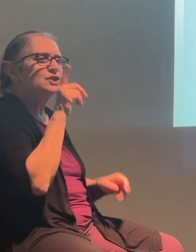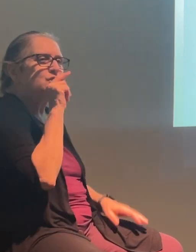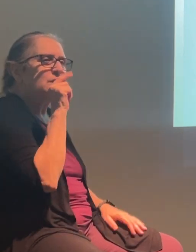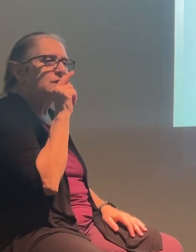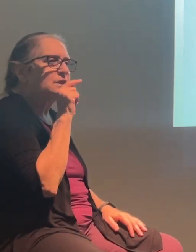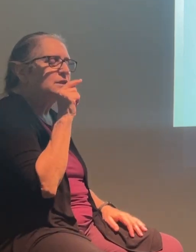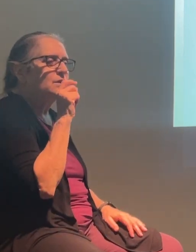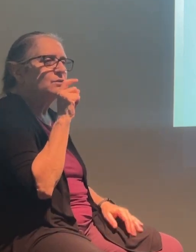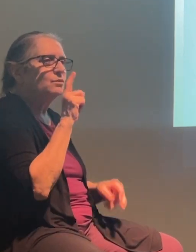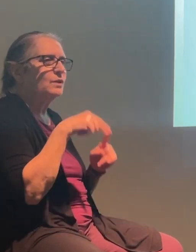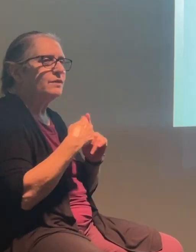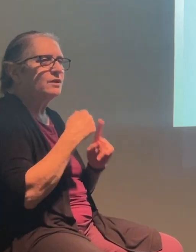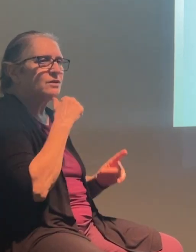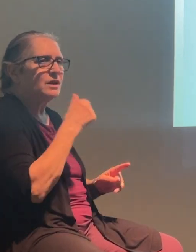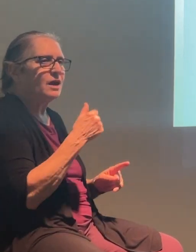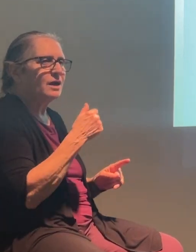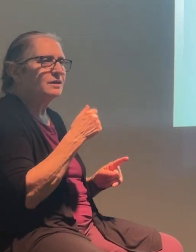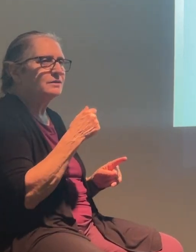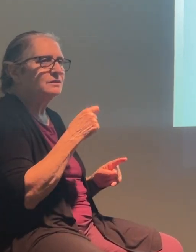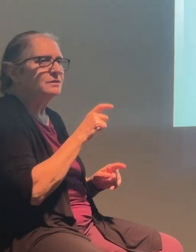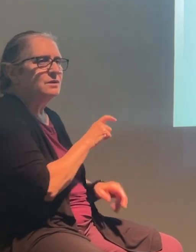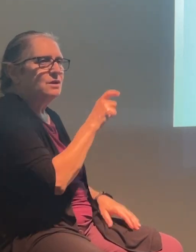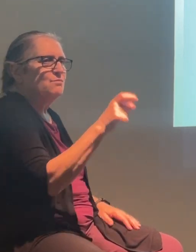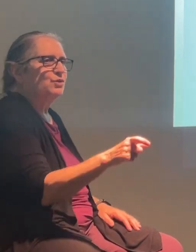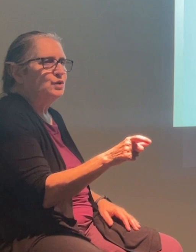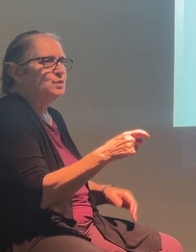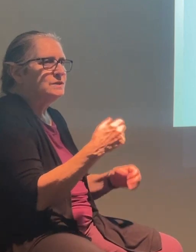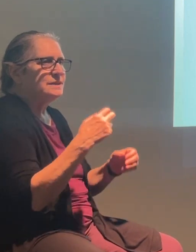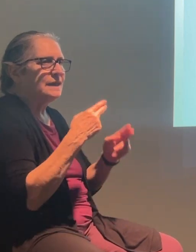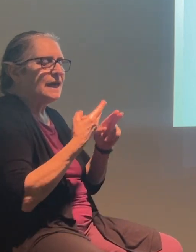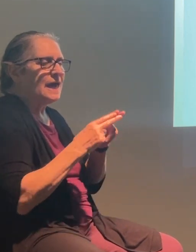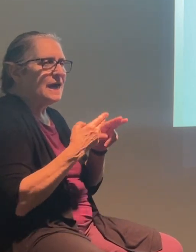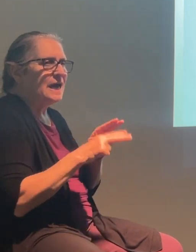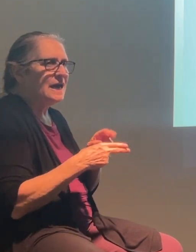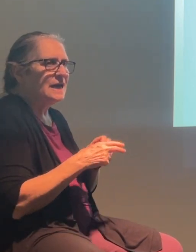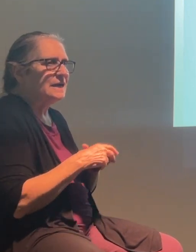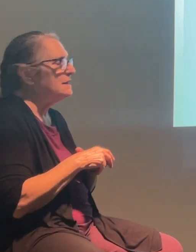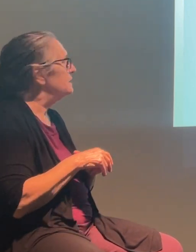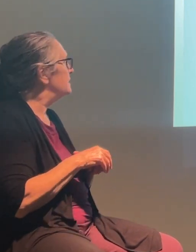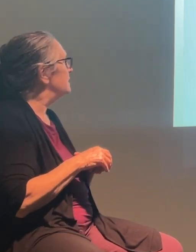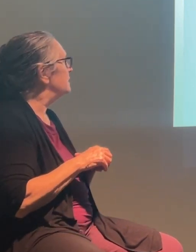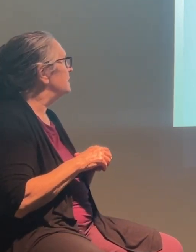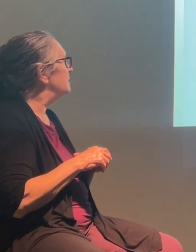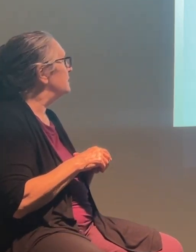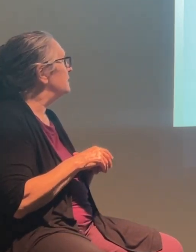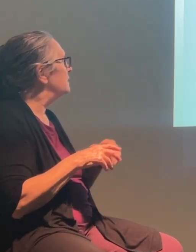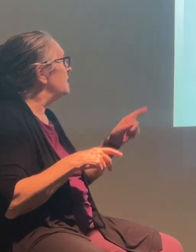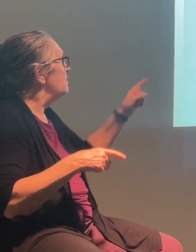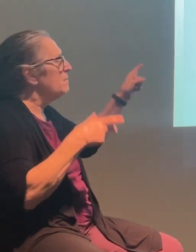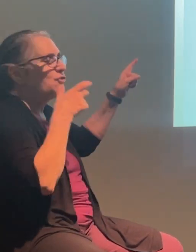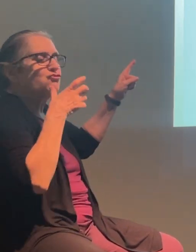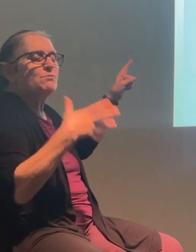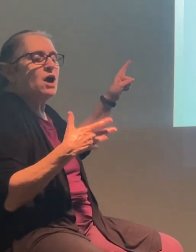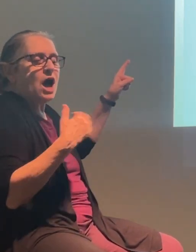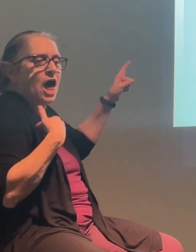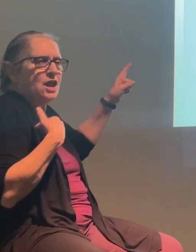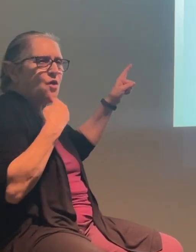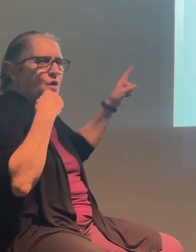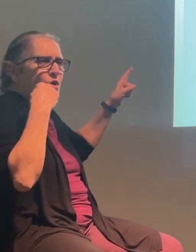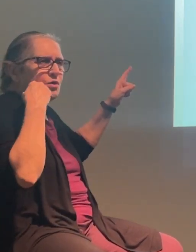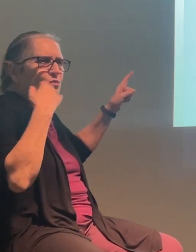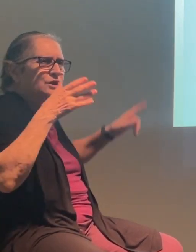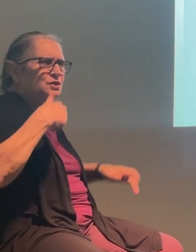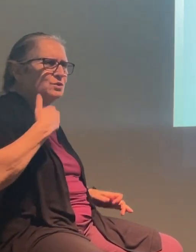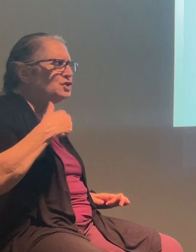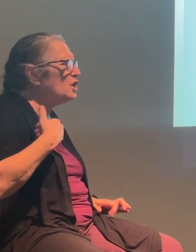they're not producing eggs, to make them do it, like it's marble, or if it's a broncusi. Because my grandmother had some at home from when